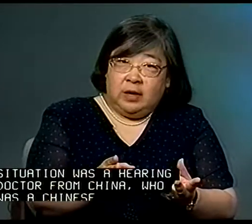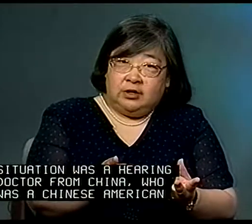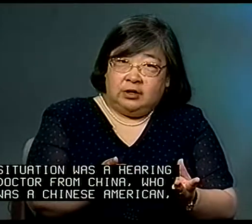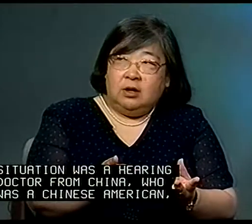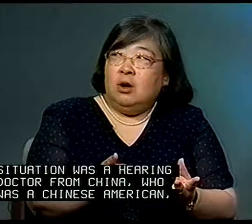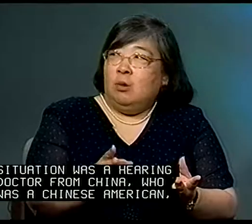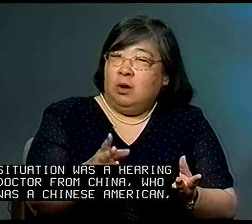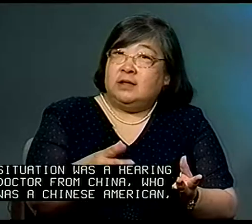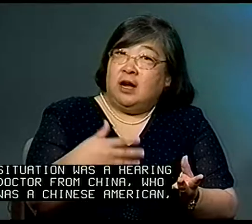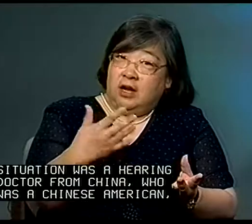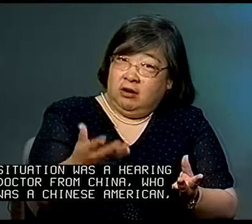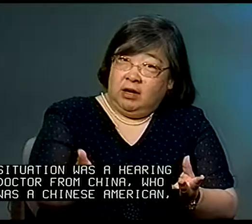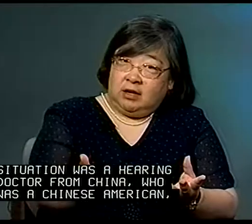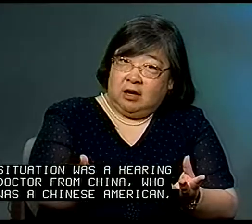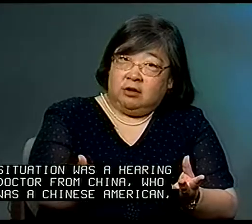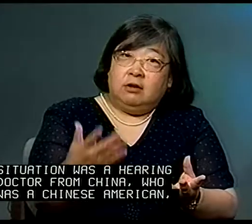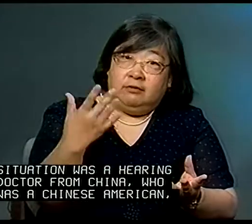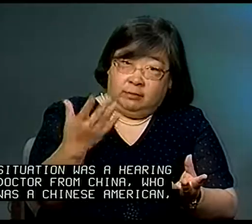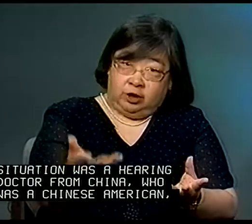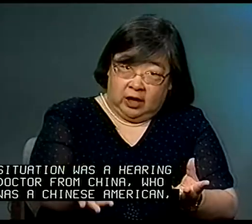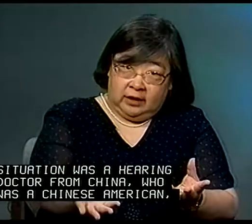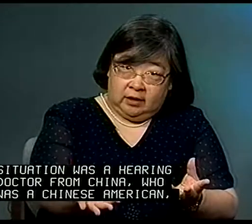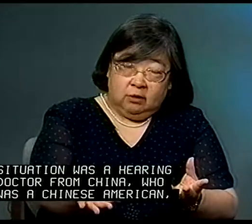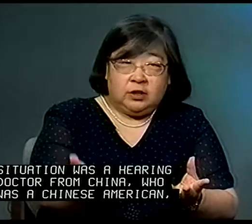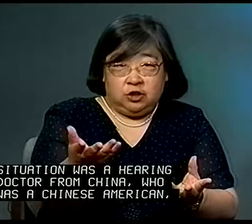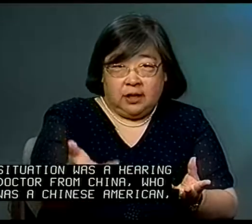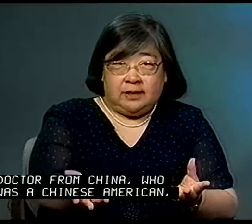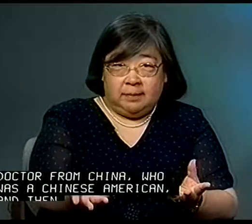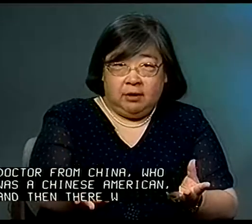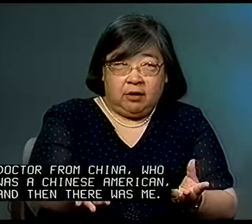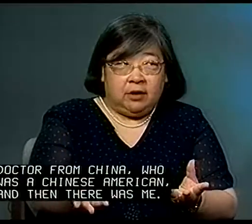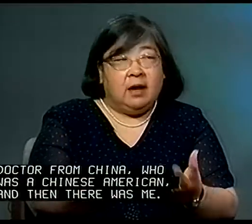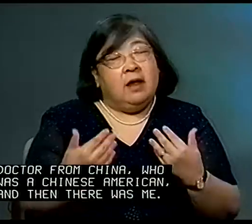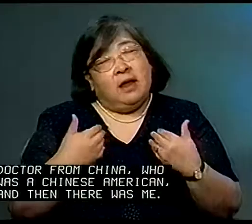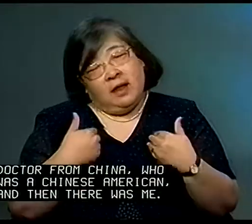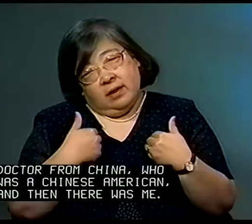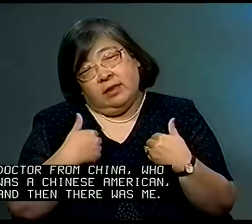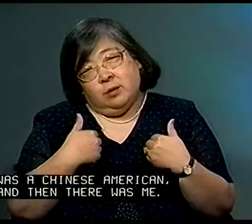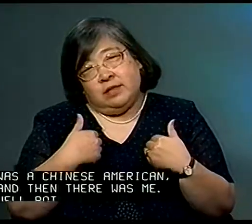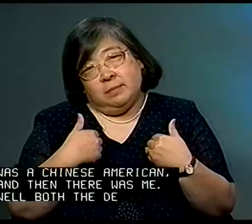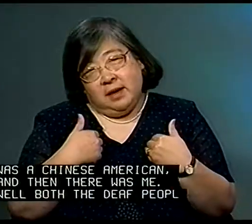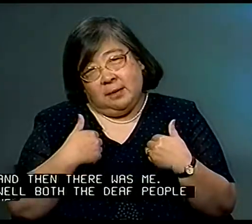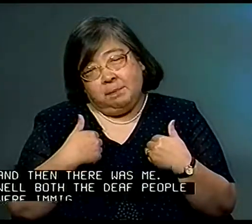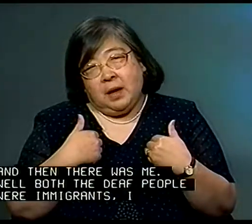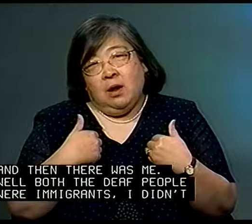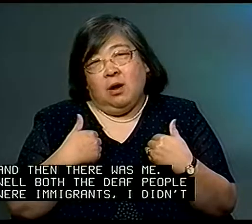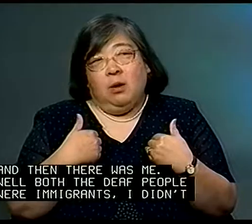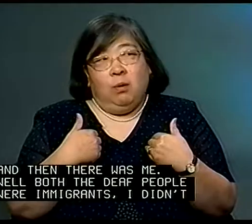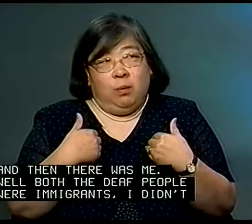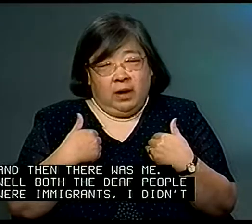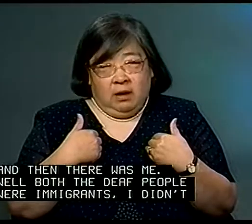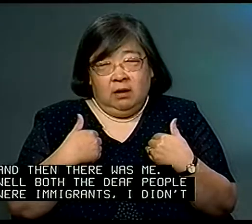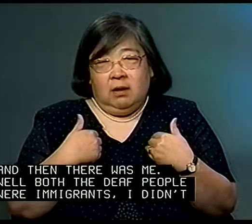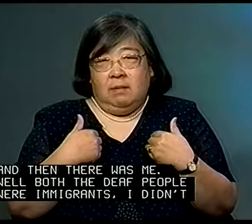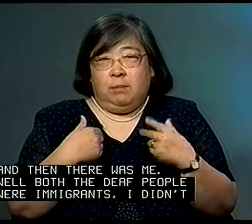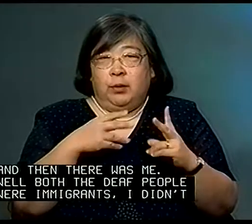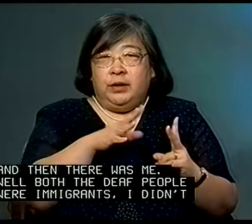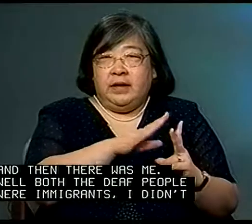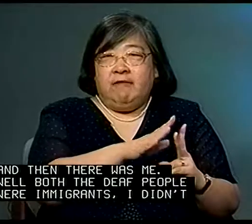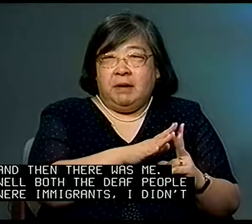situation was a hearing doctor from China, who was a Chinese American, and then there was me. Well, both the deaf people